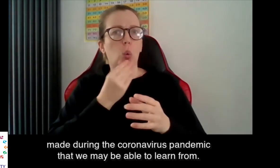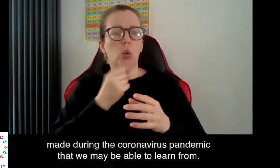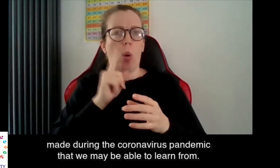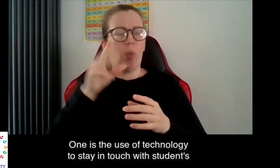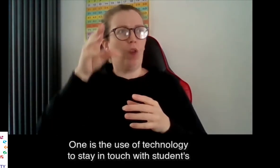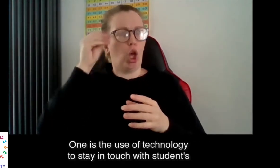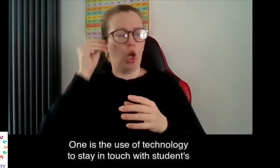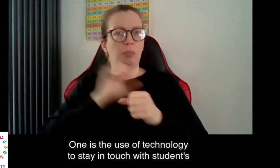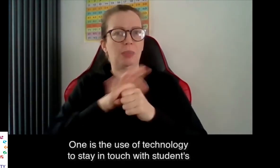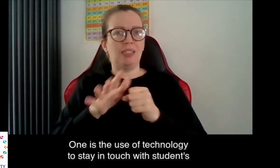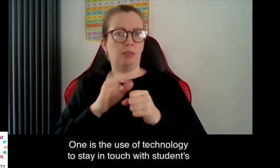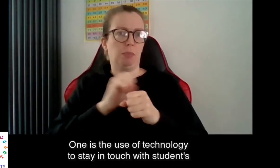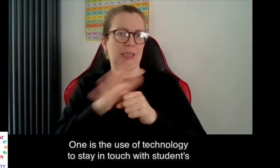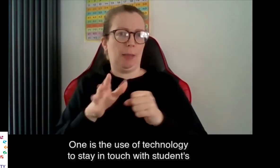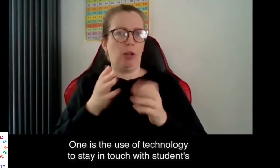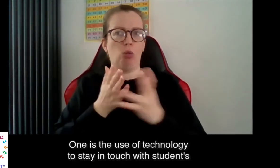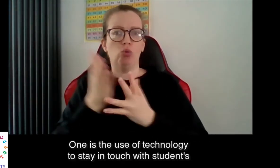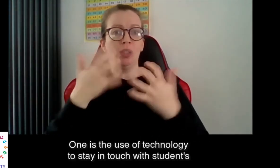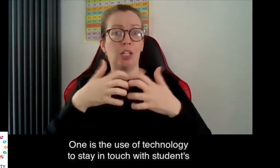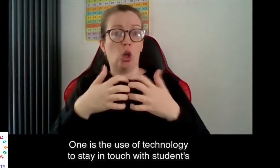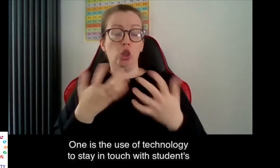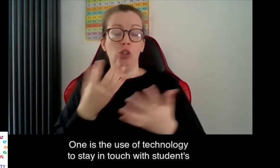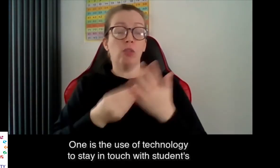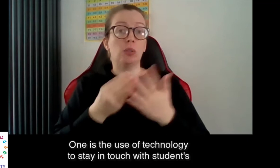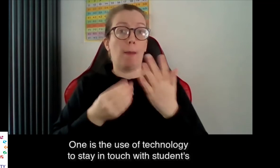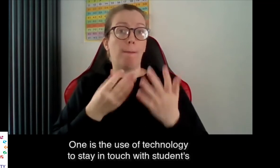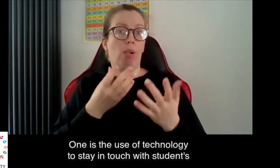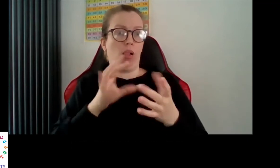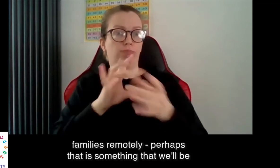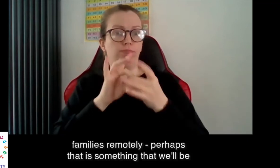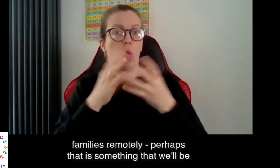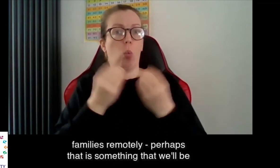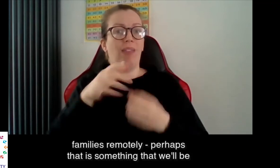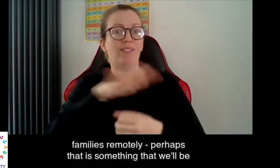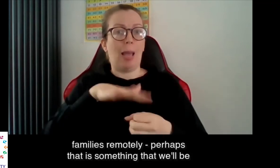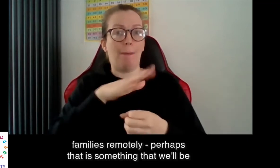from. One is the use of technology to stay in touch with students' families remotely.